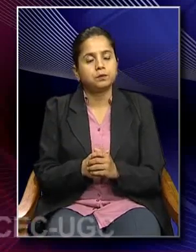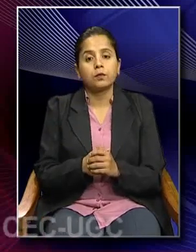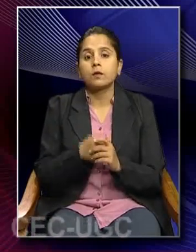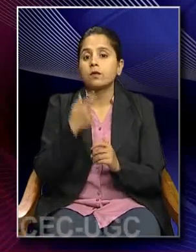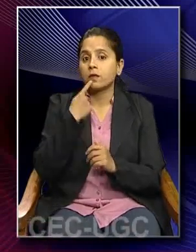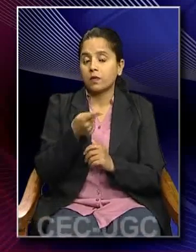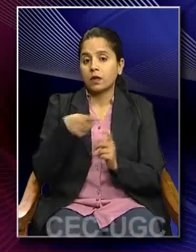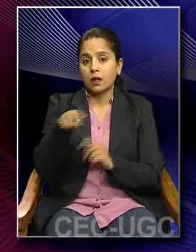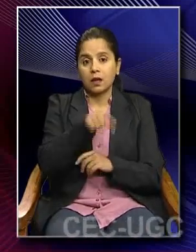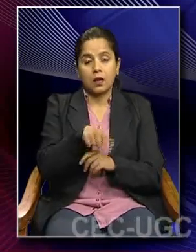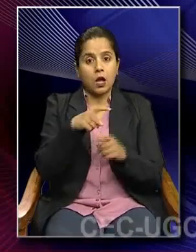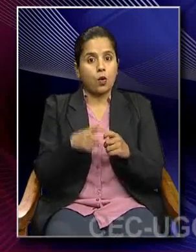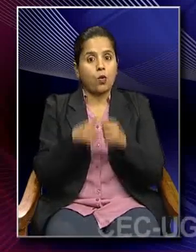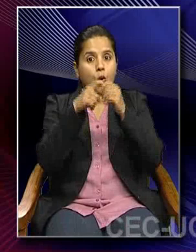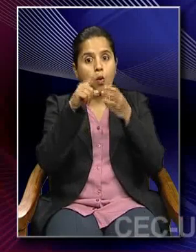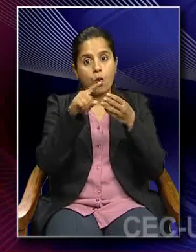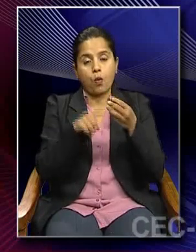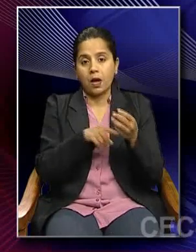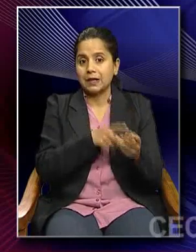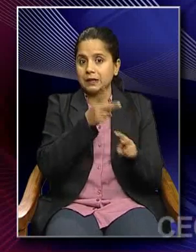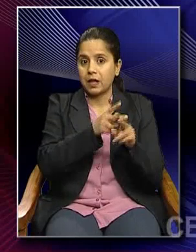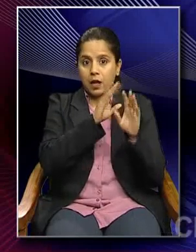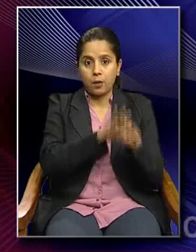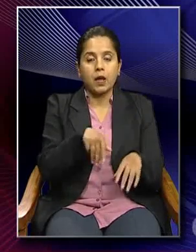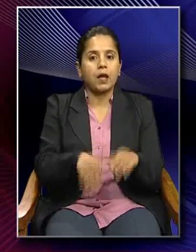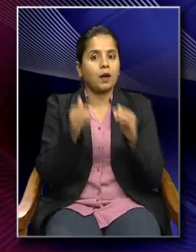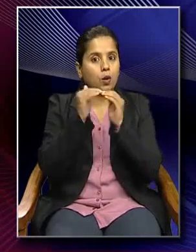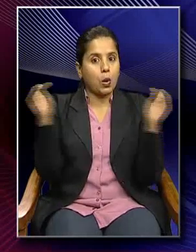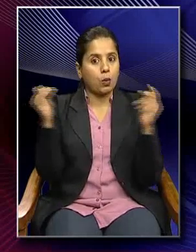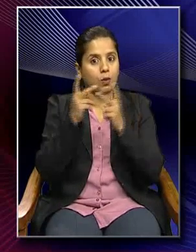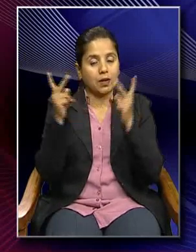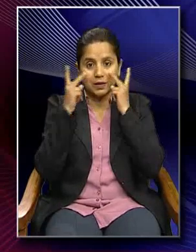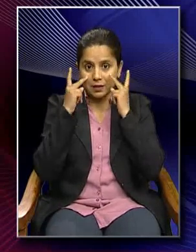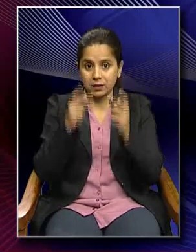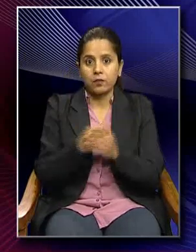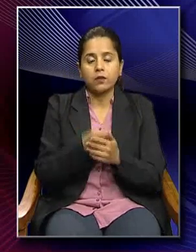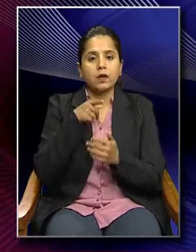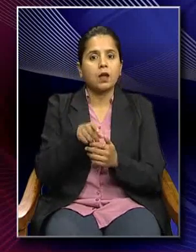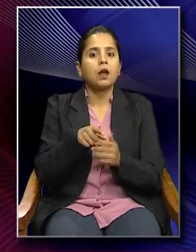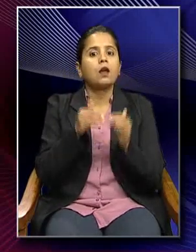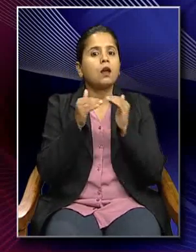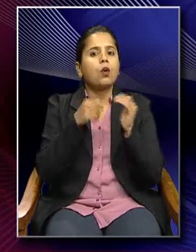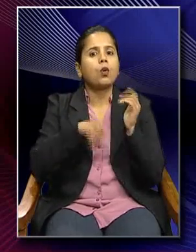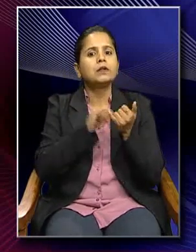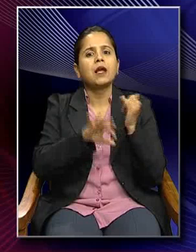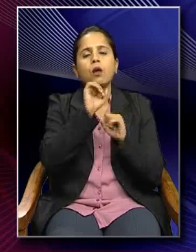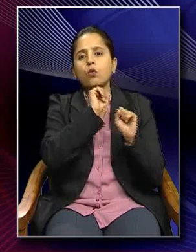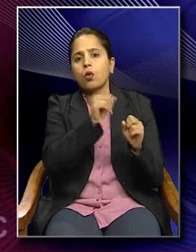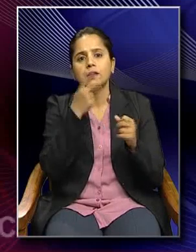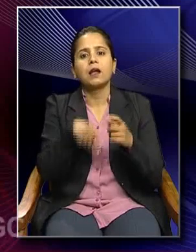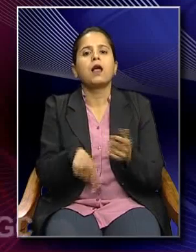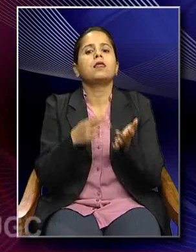When these gunas are held in a state of equilibrium, the state is called Prakriti.